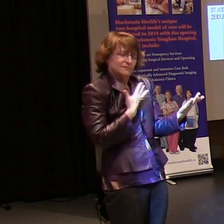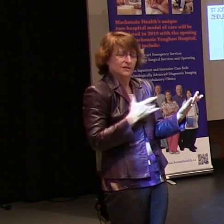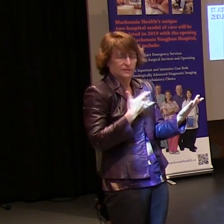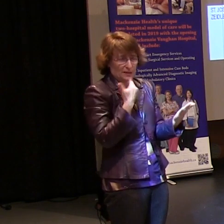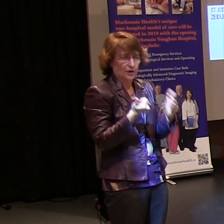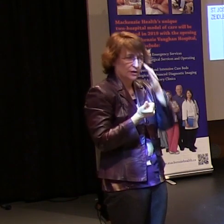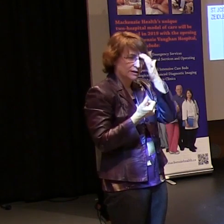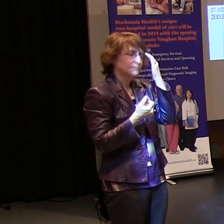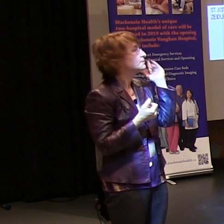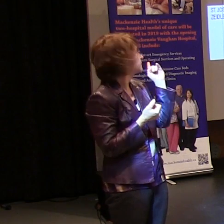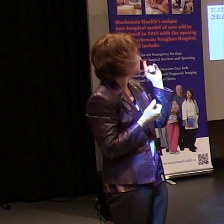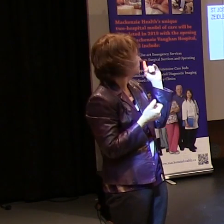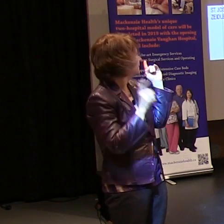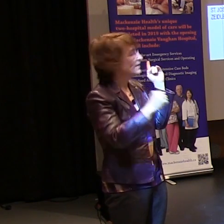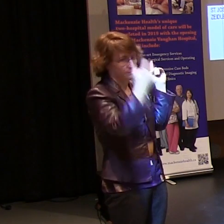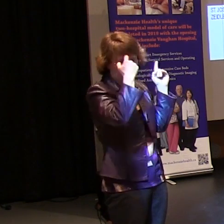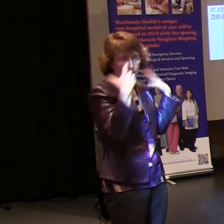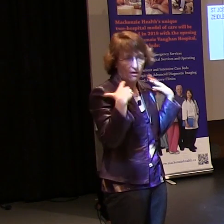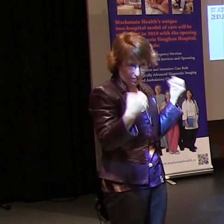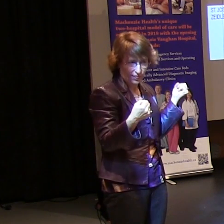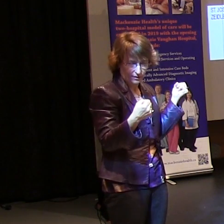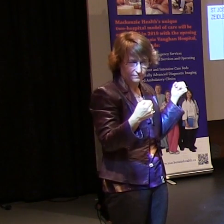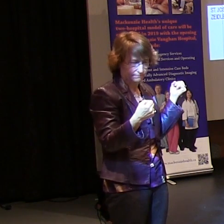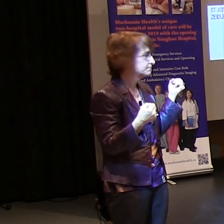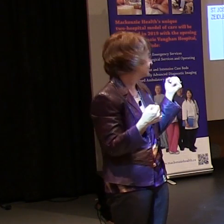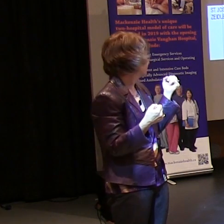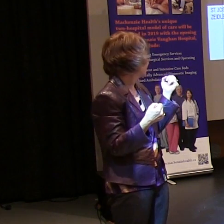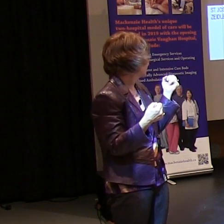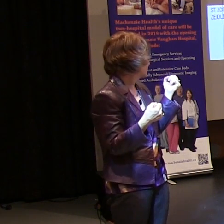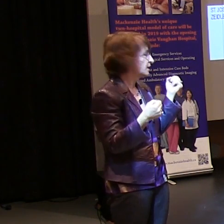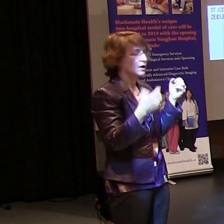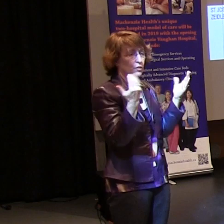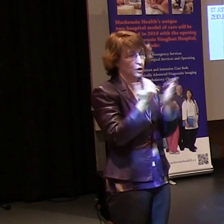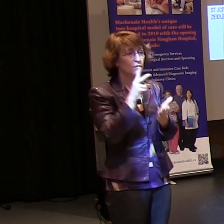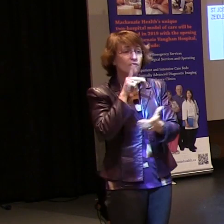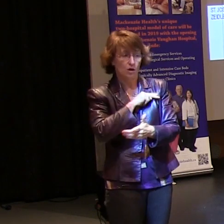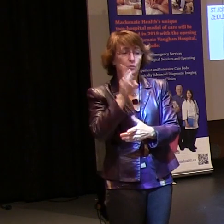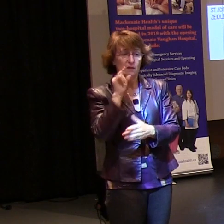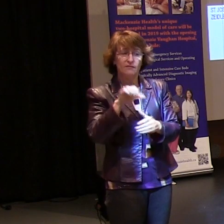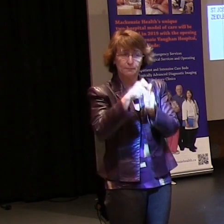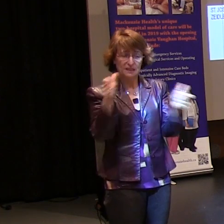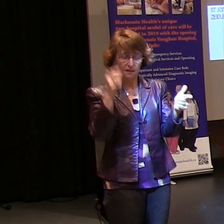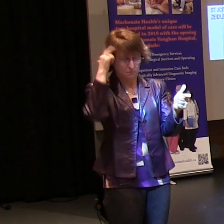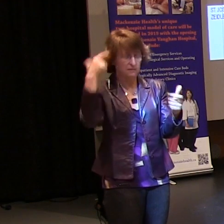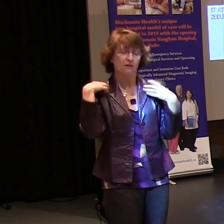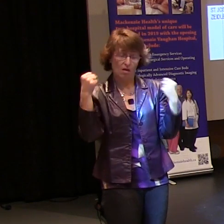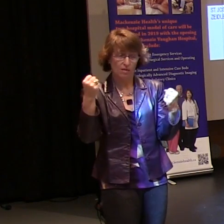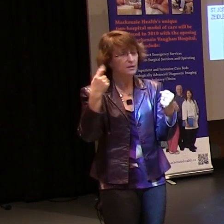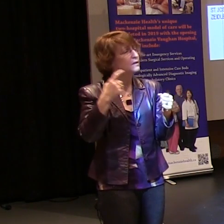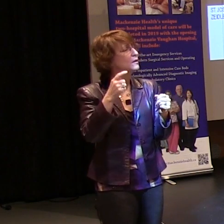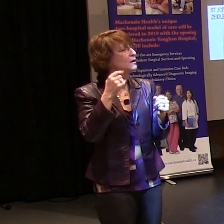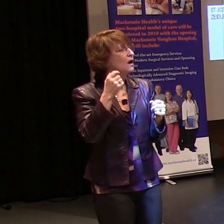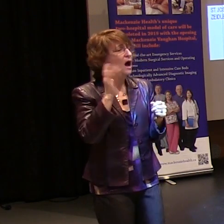And that's the mental health, and we have a significant mental health, as Dr. Herman say, in the new Vaughan. Mental health, we have to change